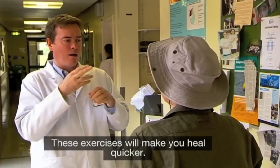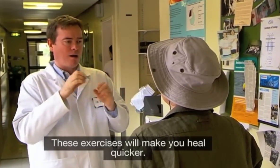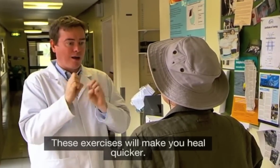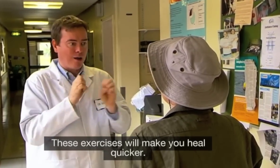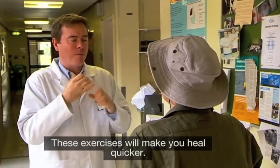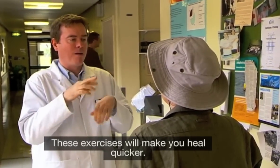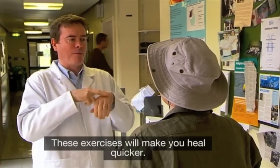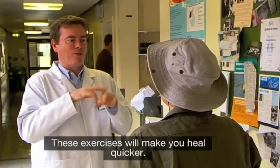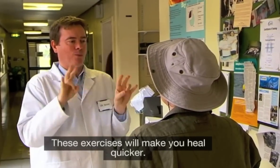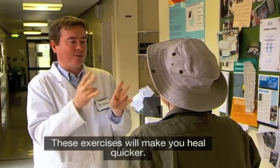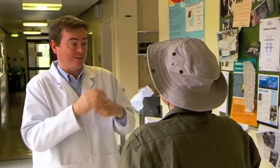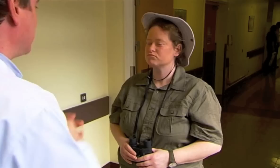quicker.